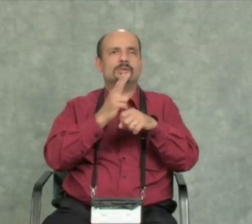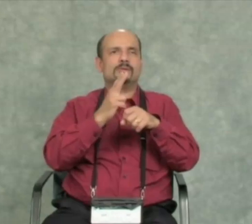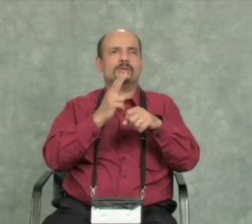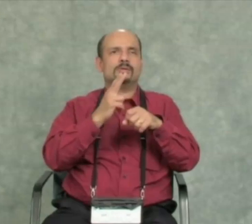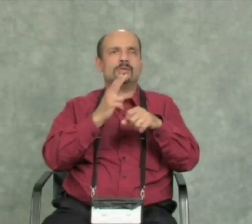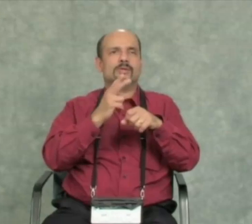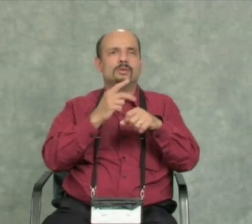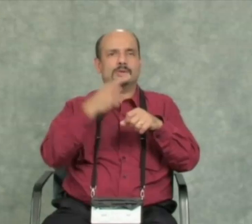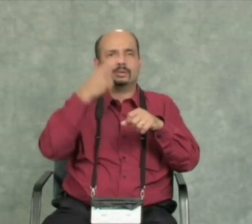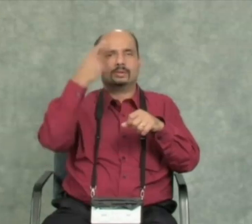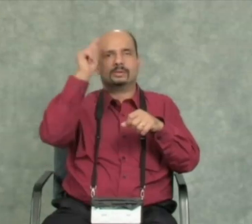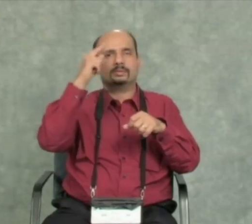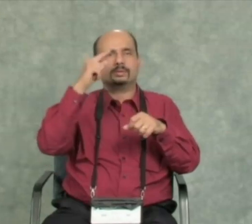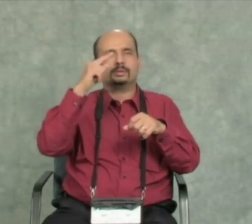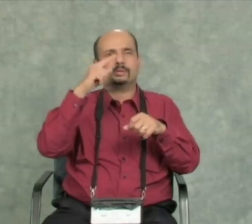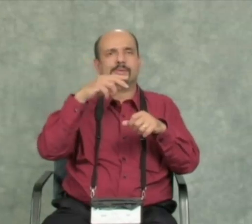Moving on, another app I use